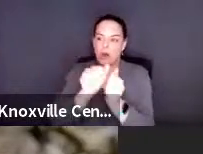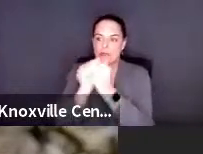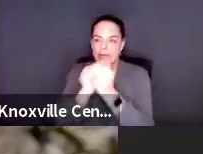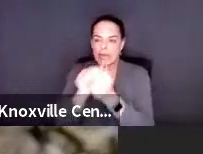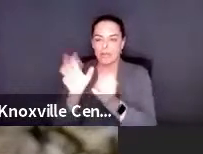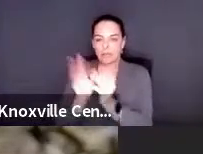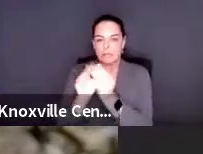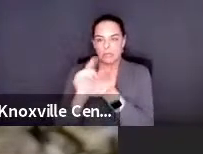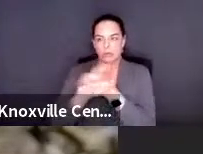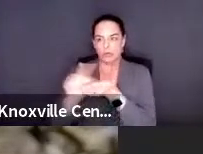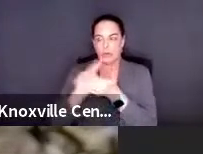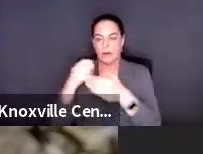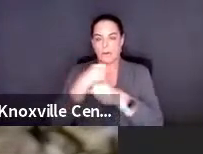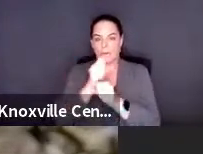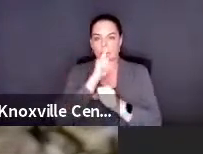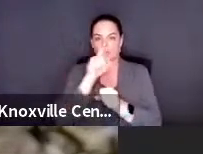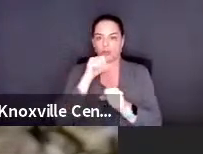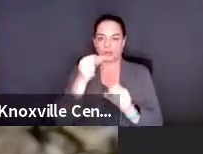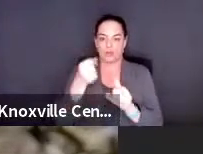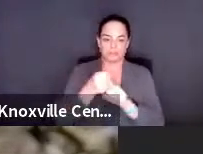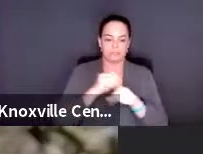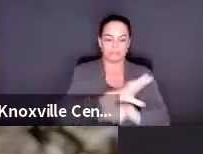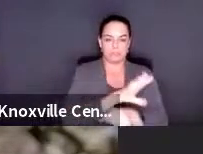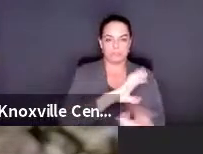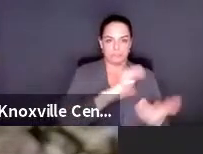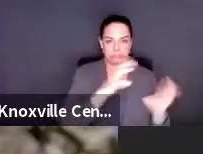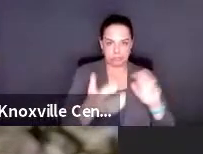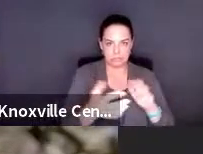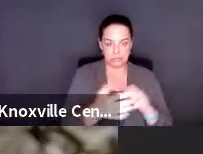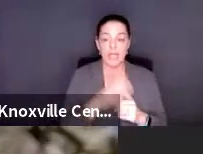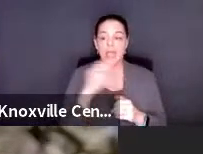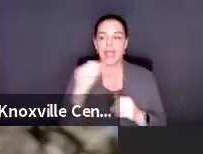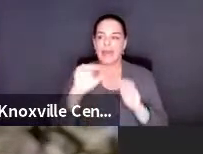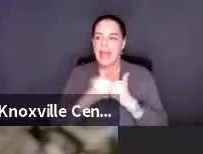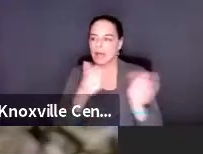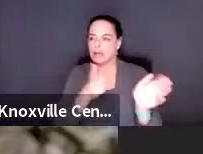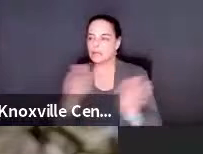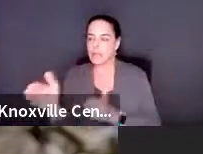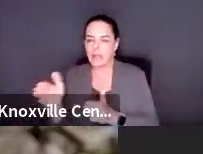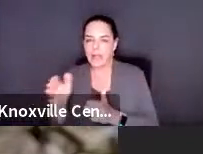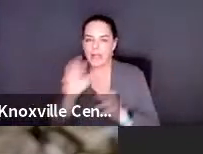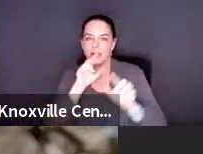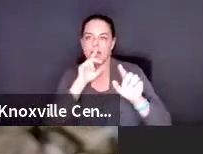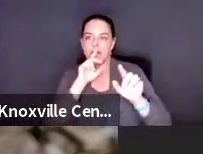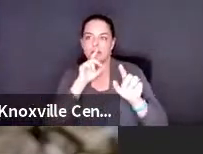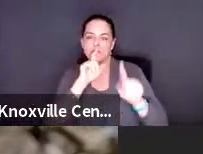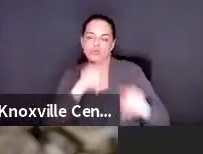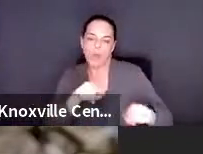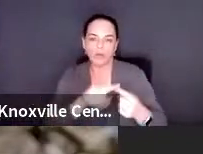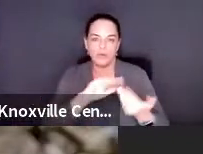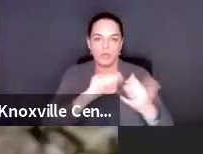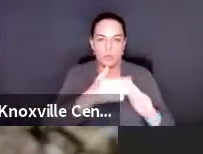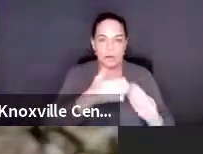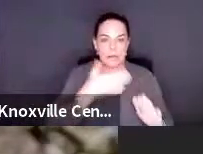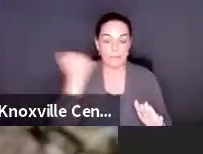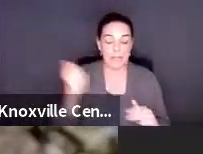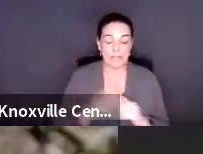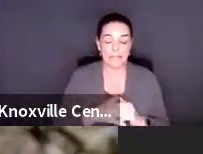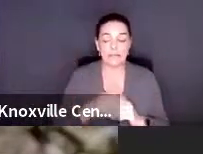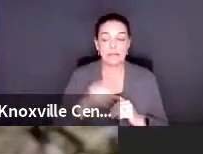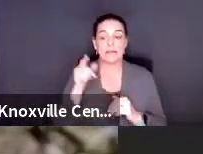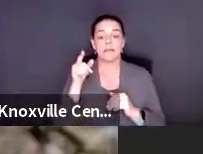impacted disproportionately, and plan the response together to best serve the community. The decisions regarding how to classify this benchmark are